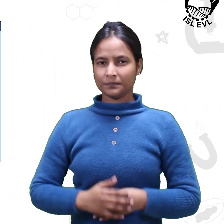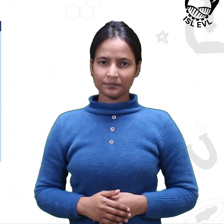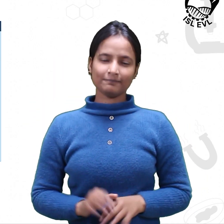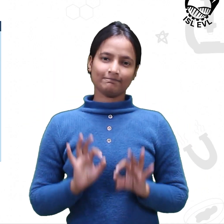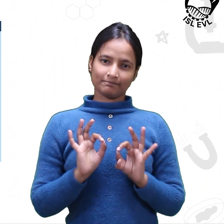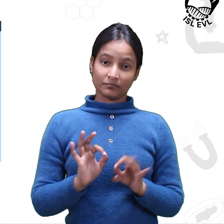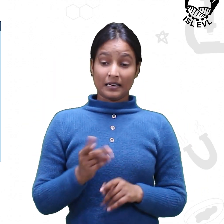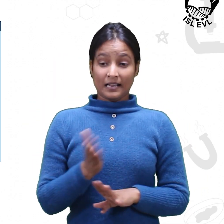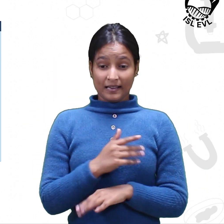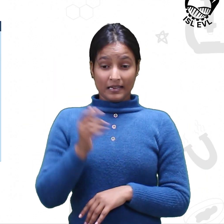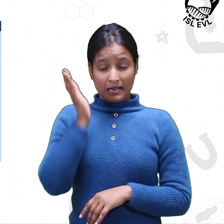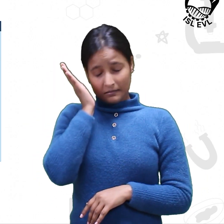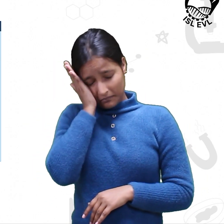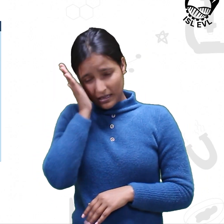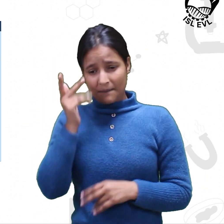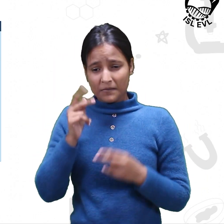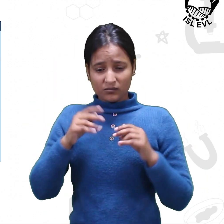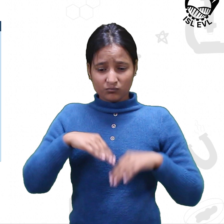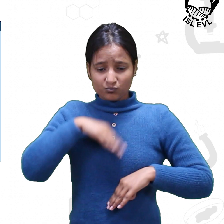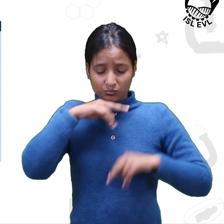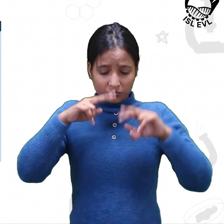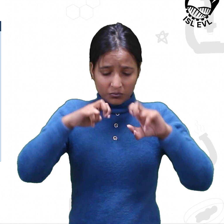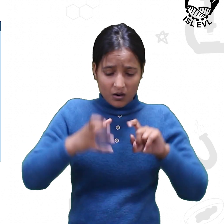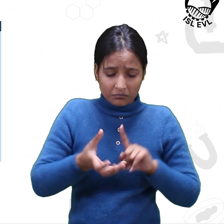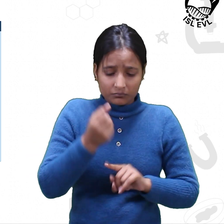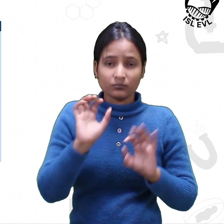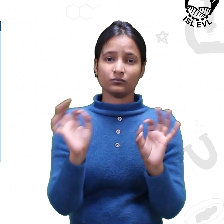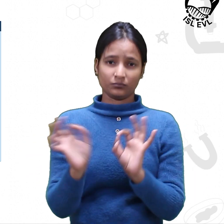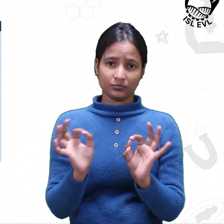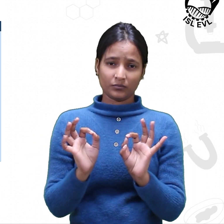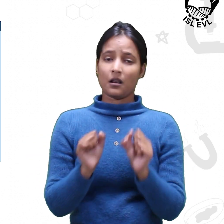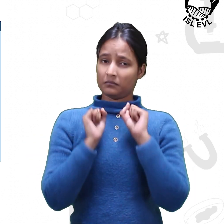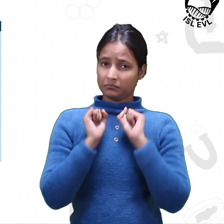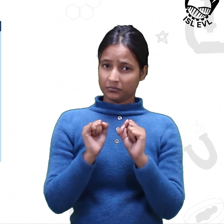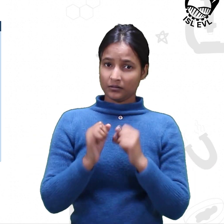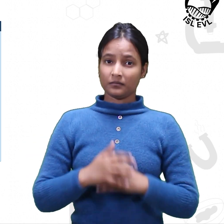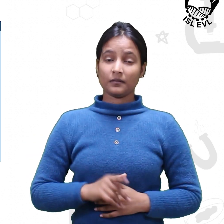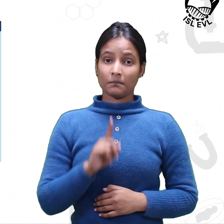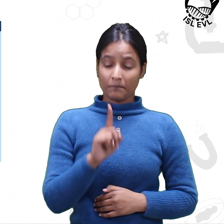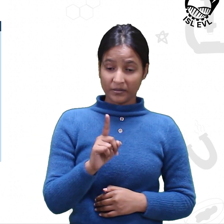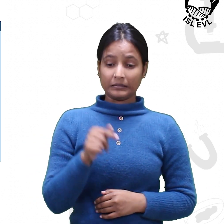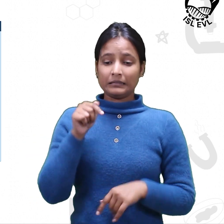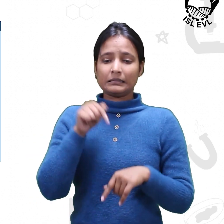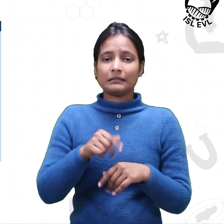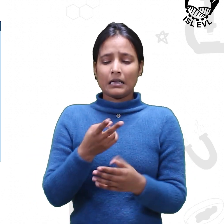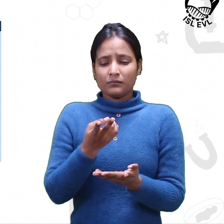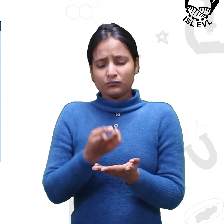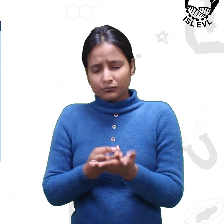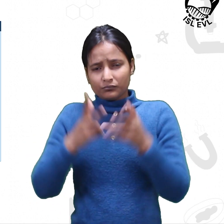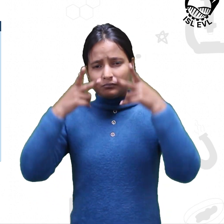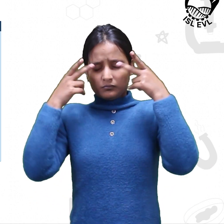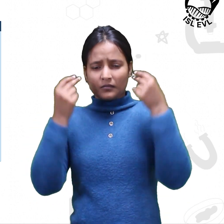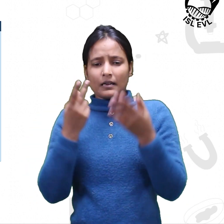idea behind why we sleep itself, we do not understand completely, right? This is a state where you are keeping